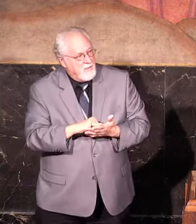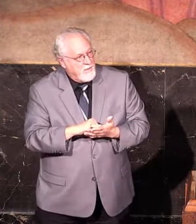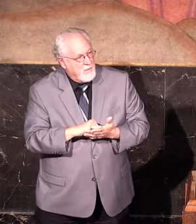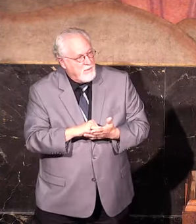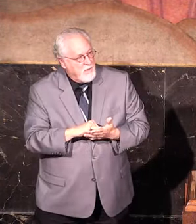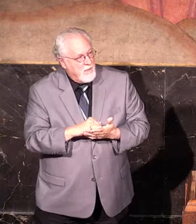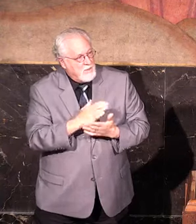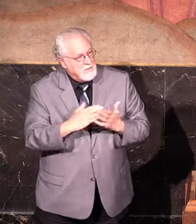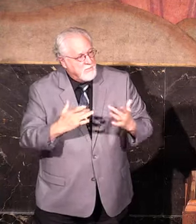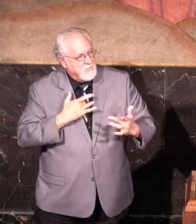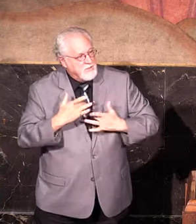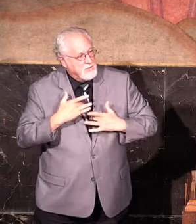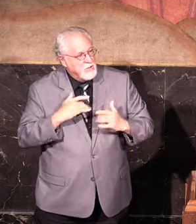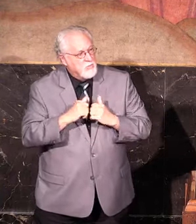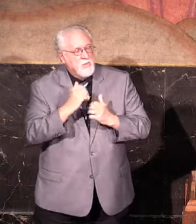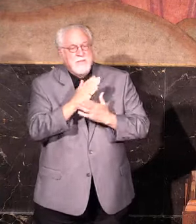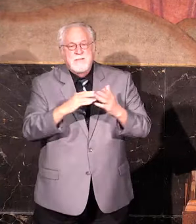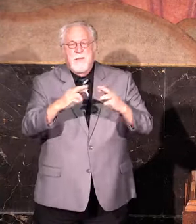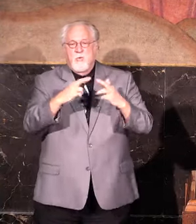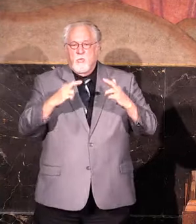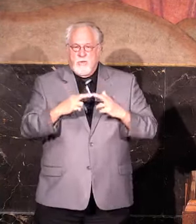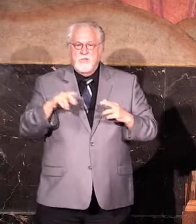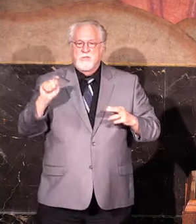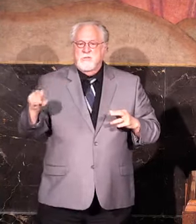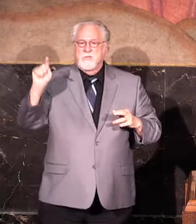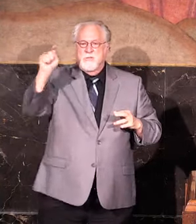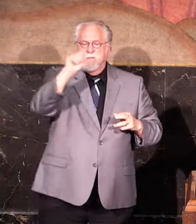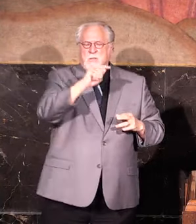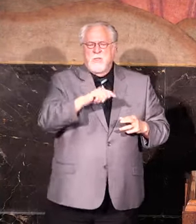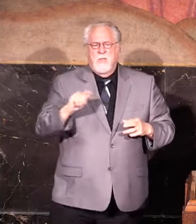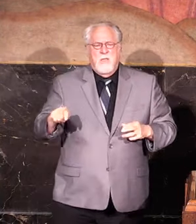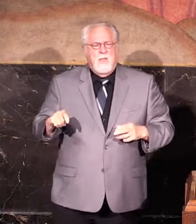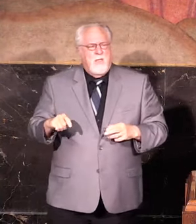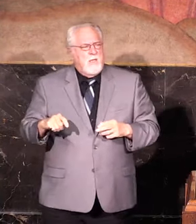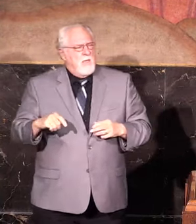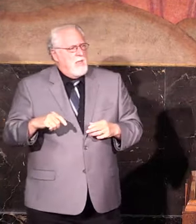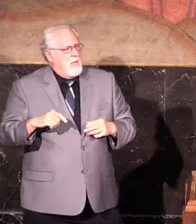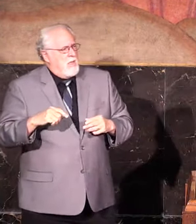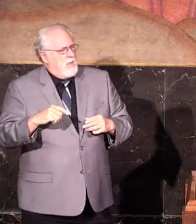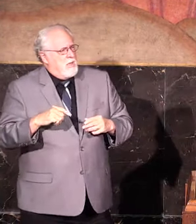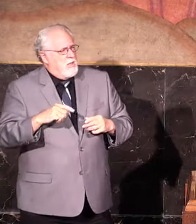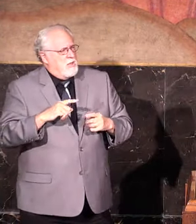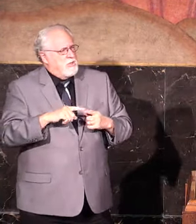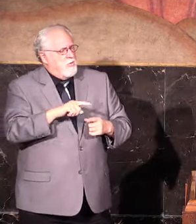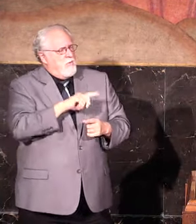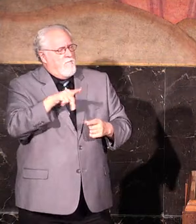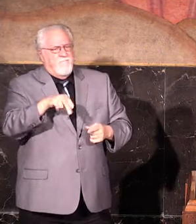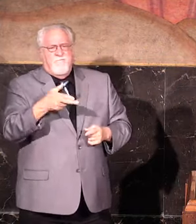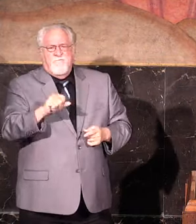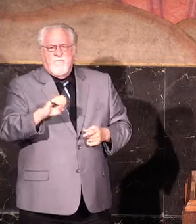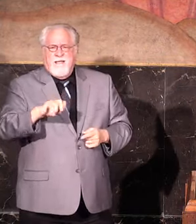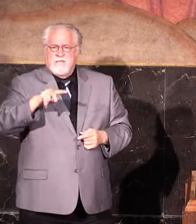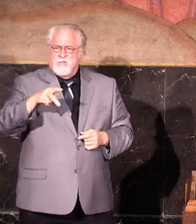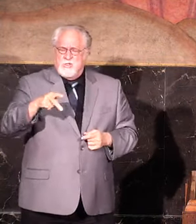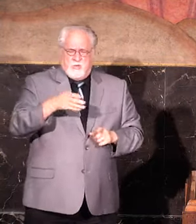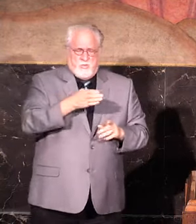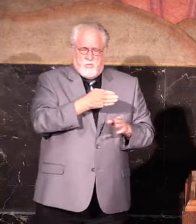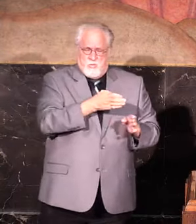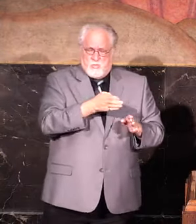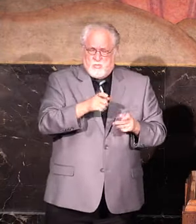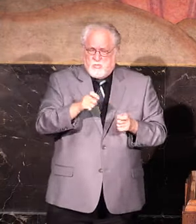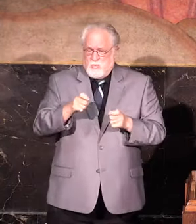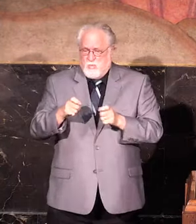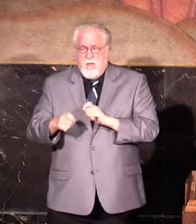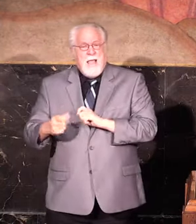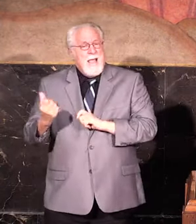some concern in certain regions across the state of the nine. In the run-up to possibly phase 2, are there any regions with any of the metrics